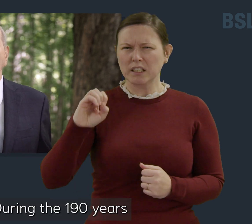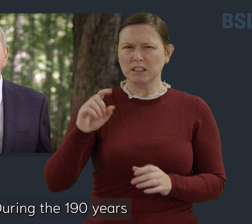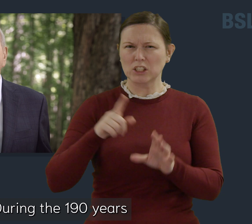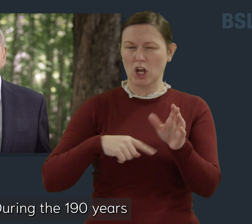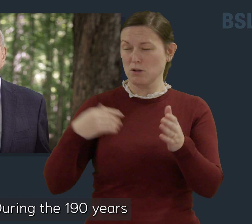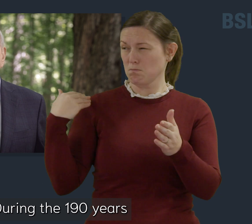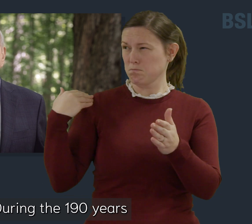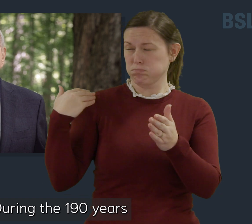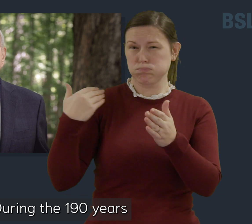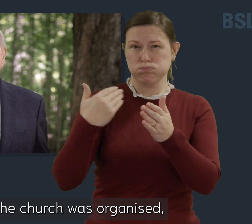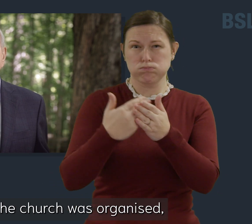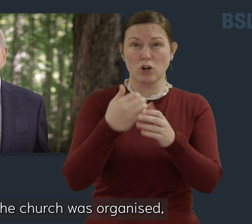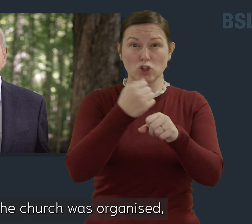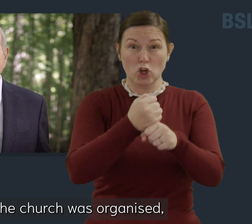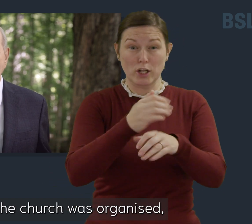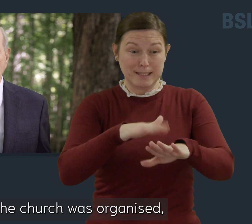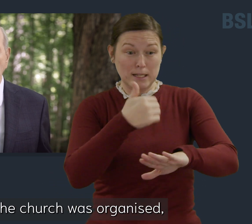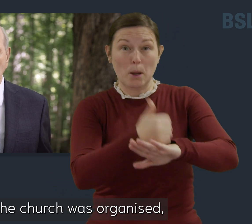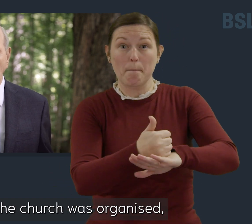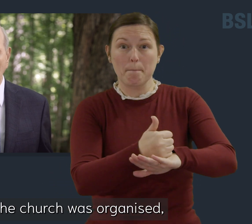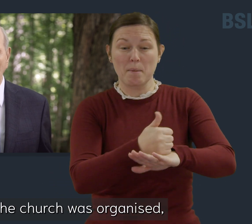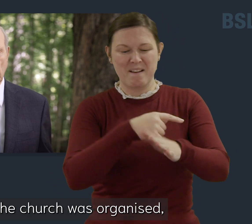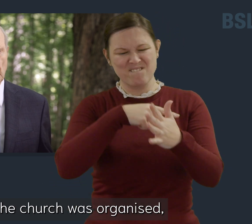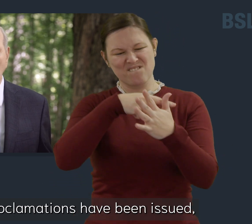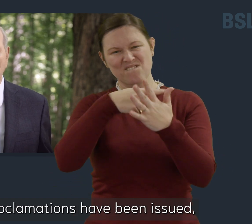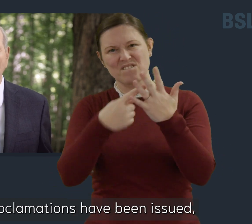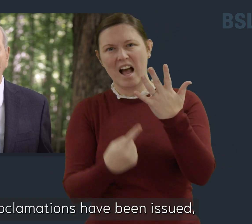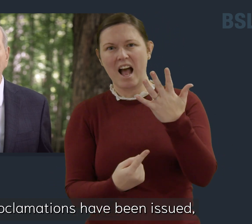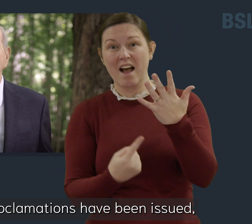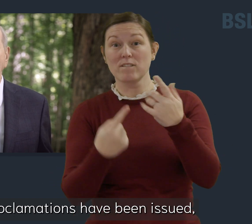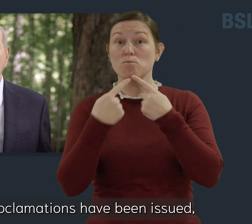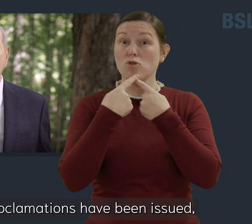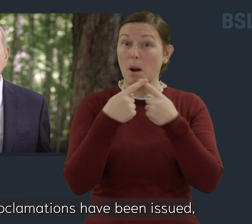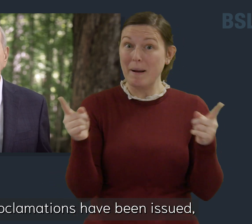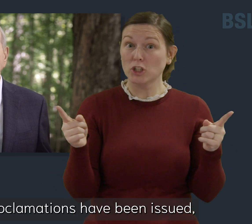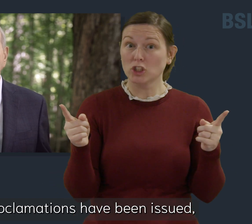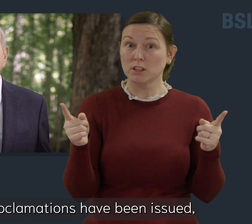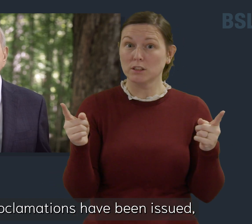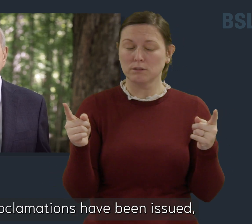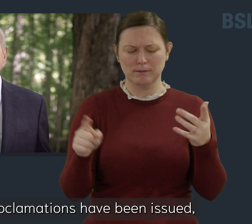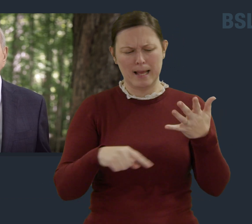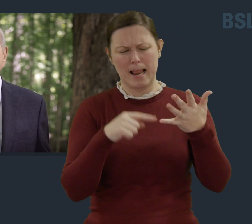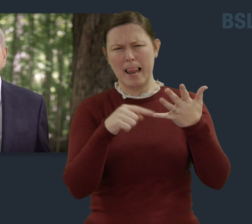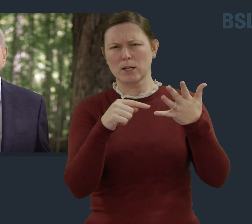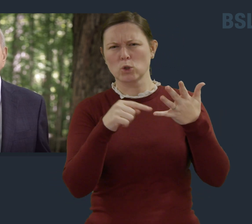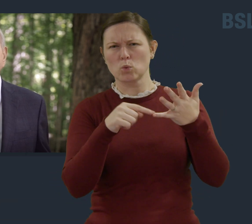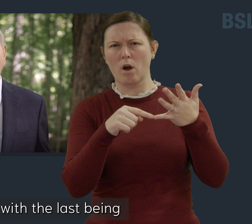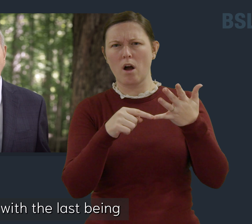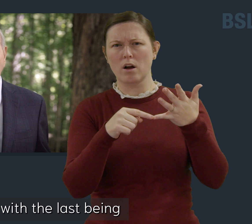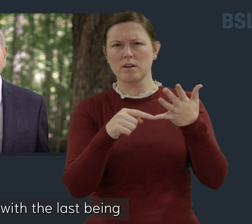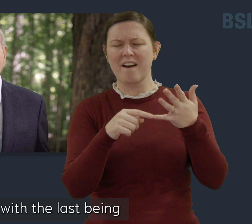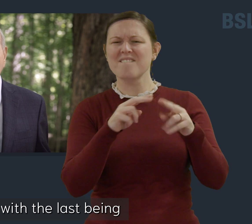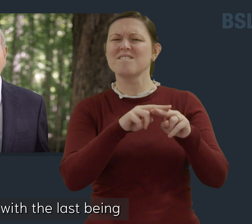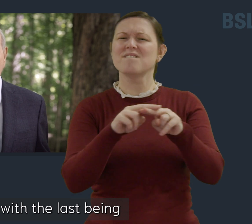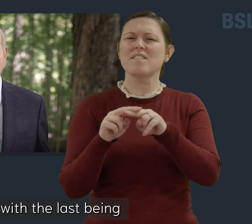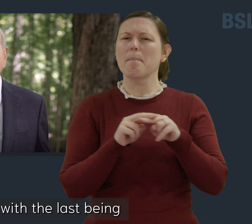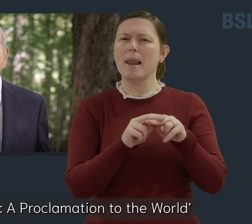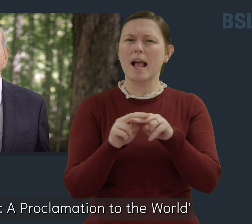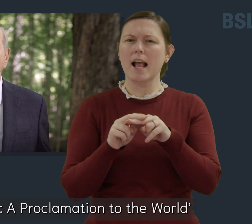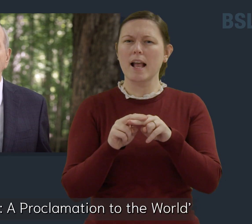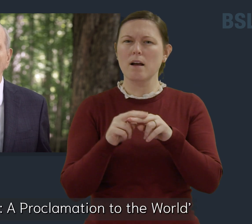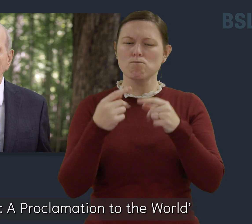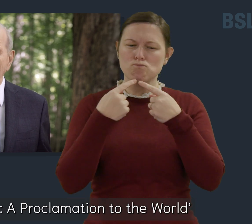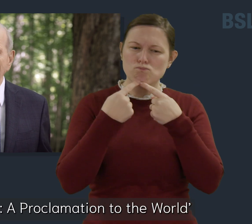During the 190 years since the church was organized, only 5 proclamations have been issued, with the last